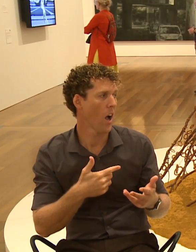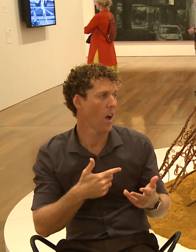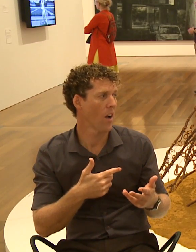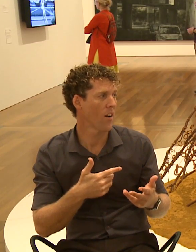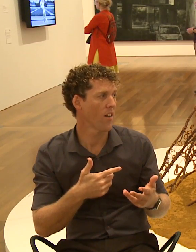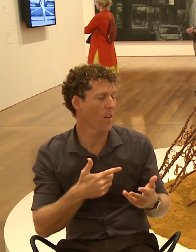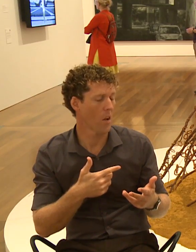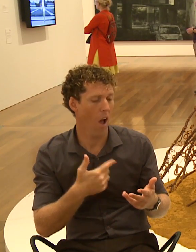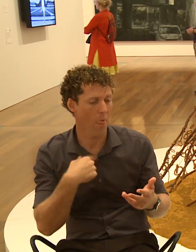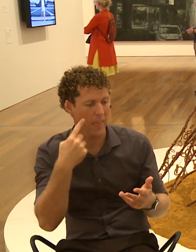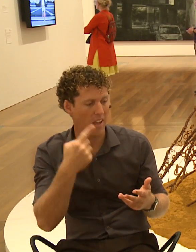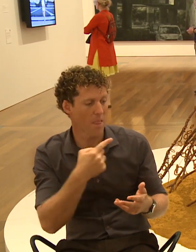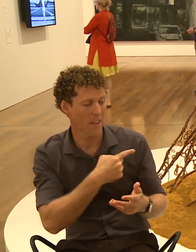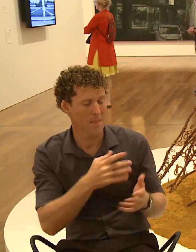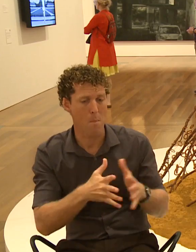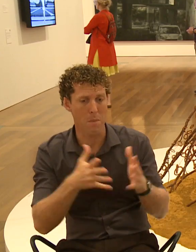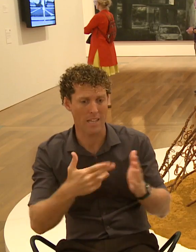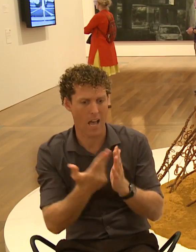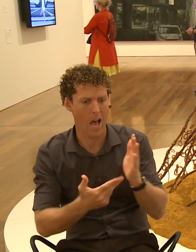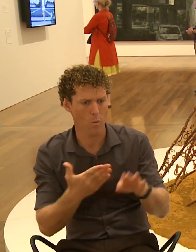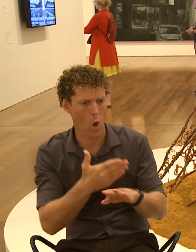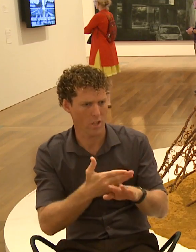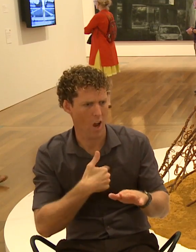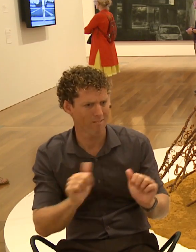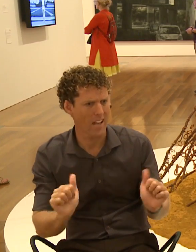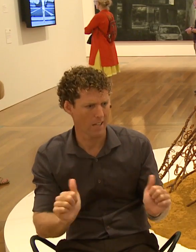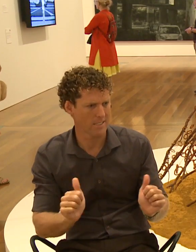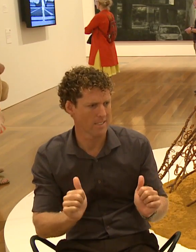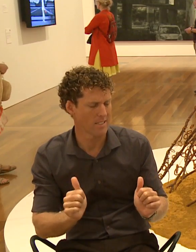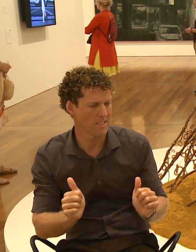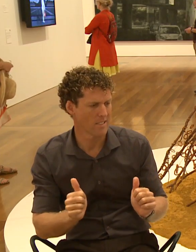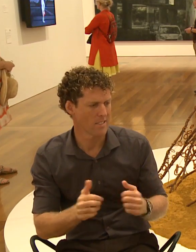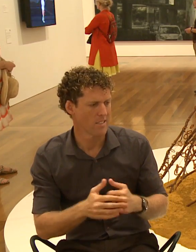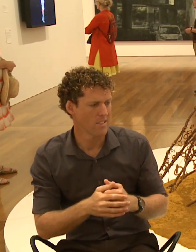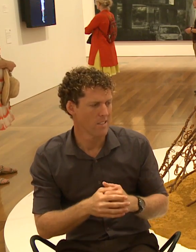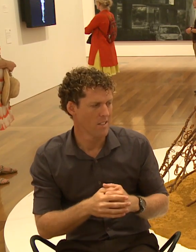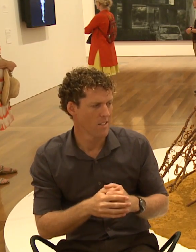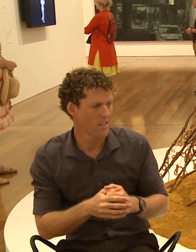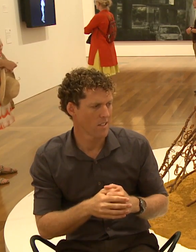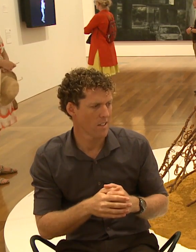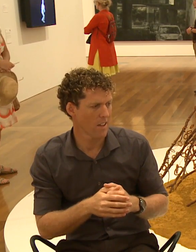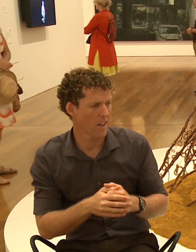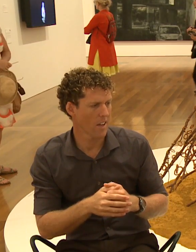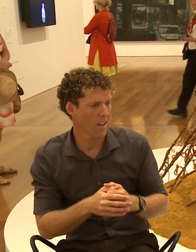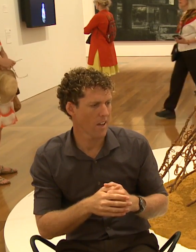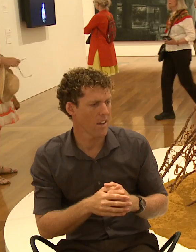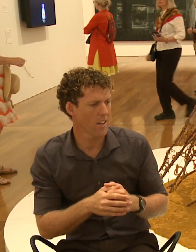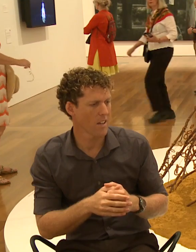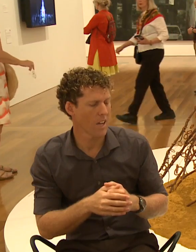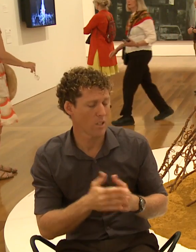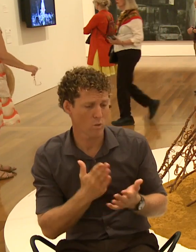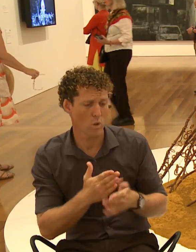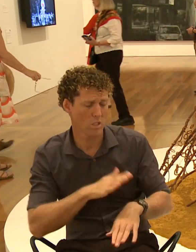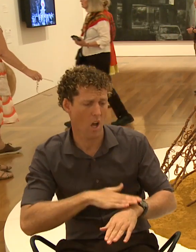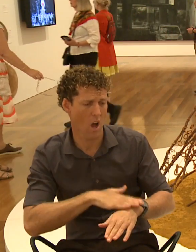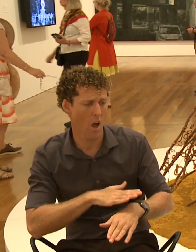it's probably the biggest piece I've done, and it was, you know, it took a bit of